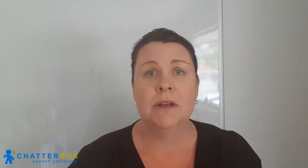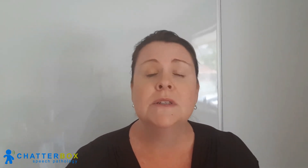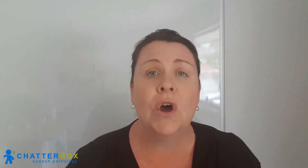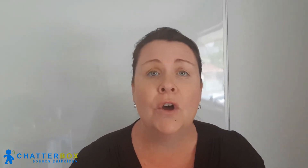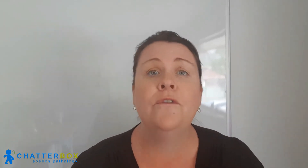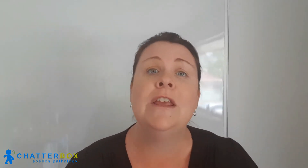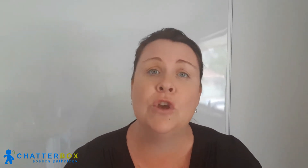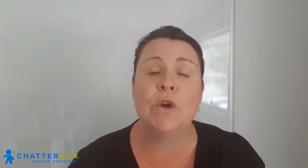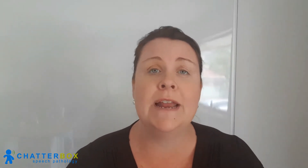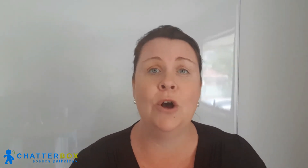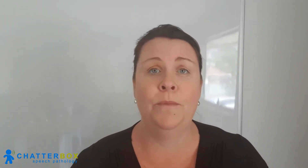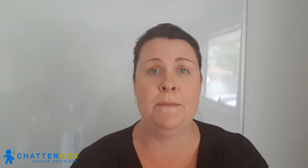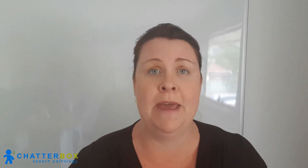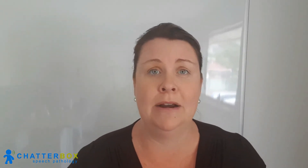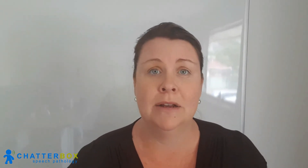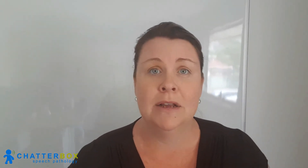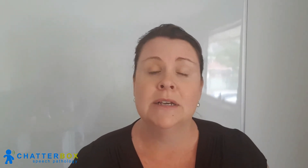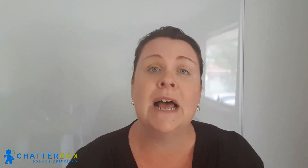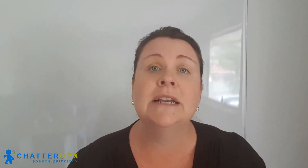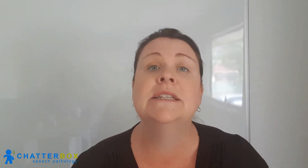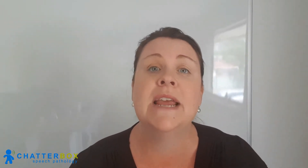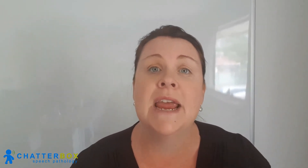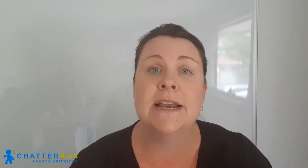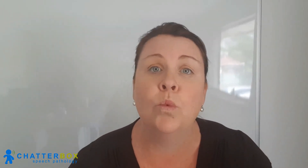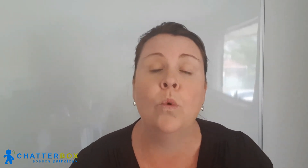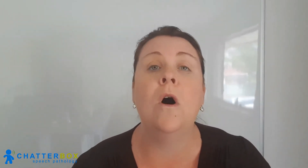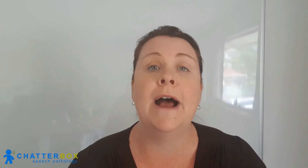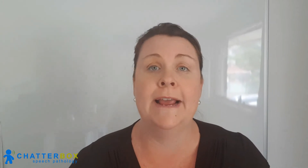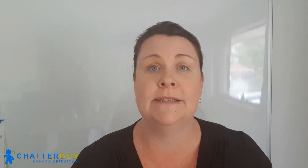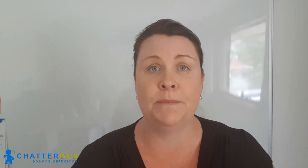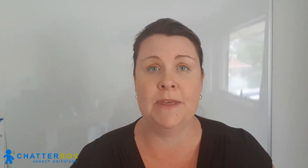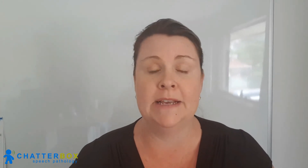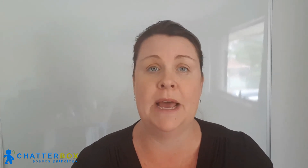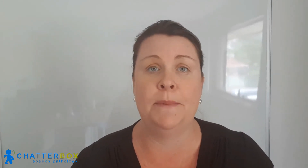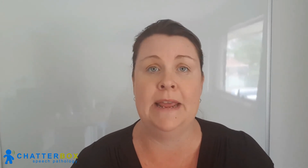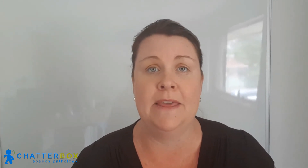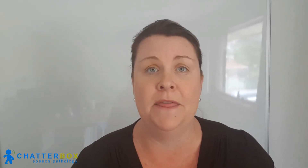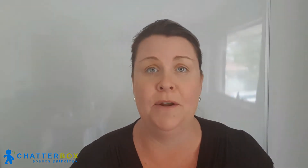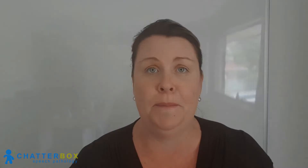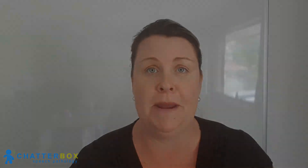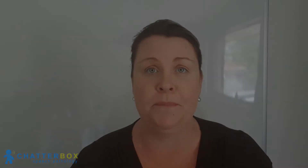So hopefully you can help them out to understand why something is happening in their therapy.